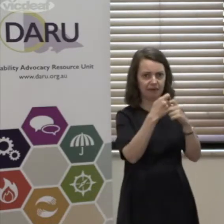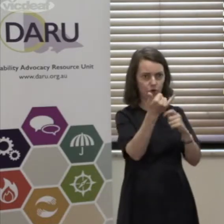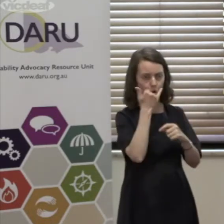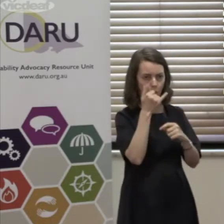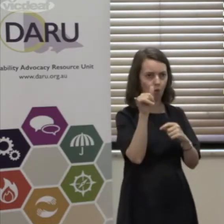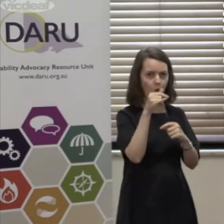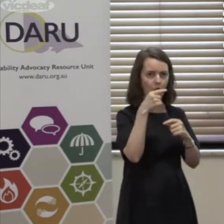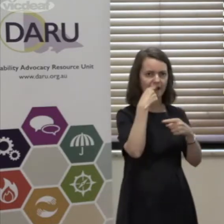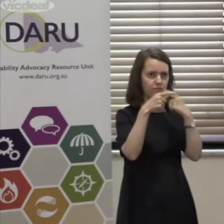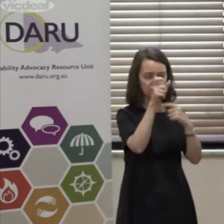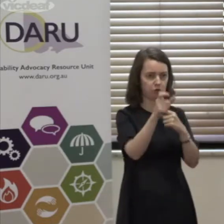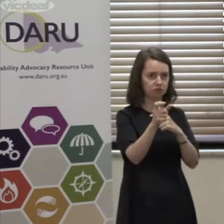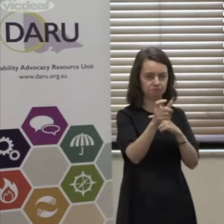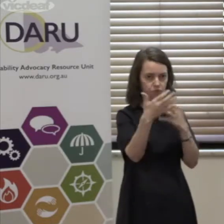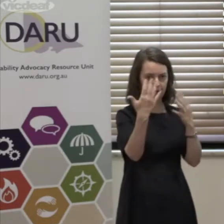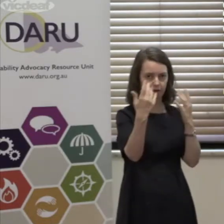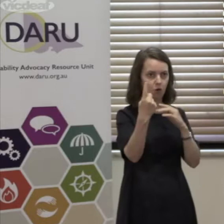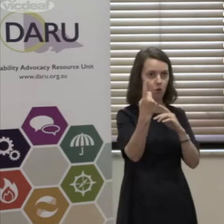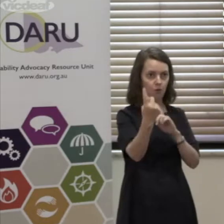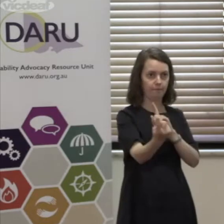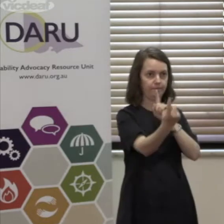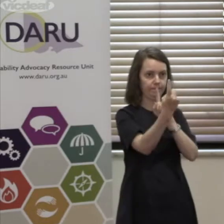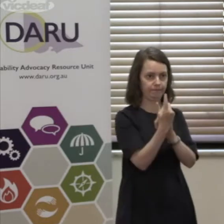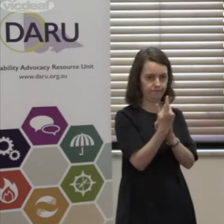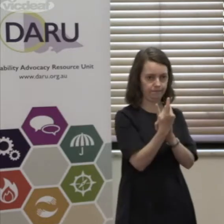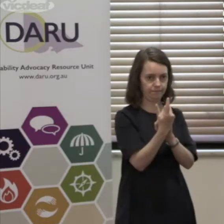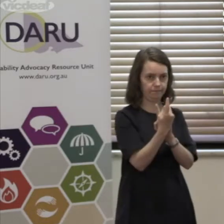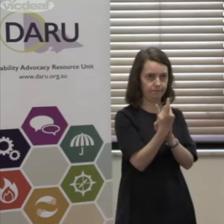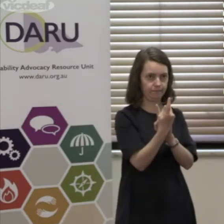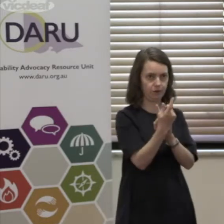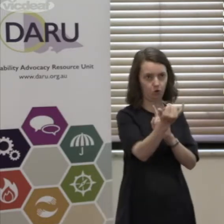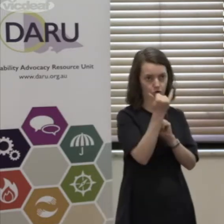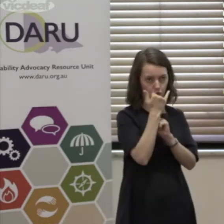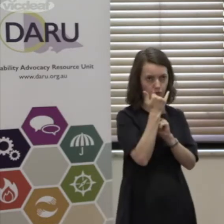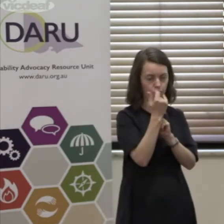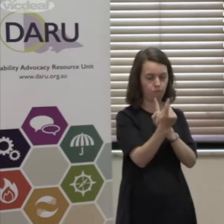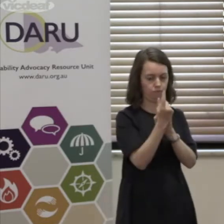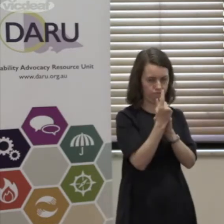you or an information gatherer, whoever it is that first makes contact with a person with disability or their nominee,